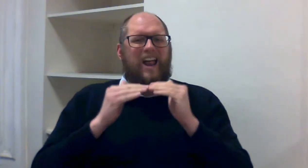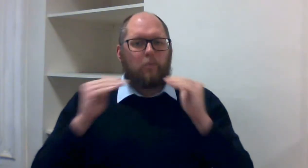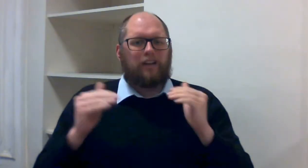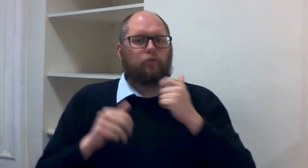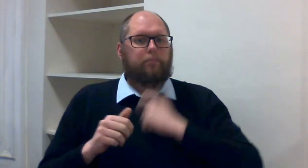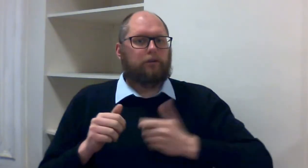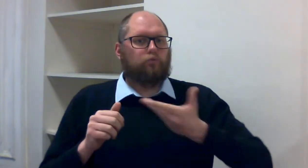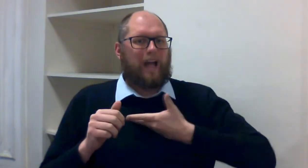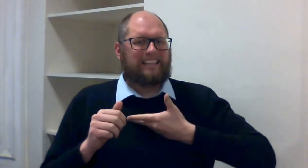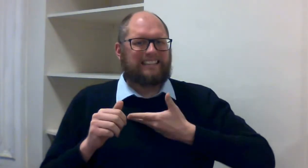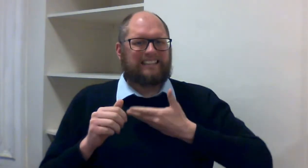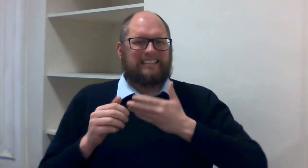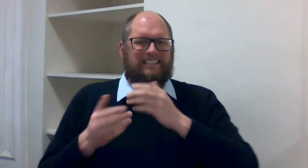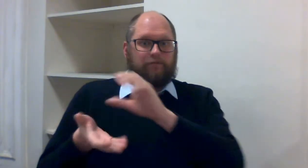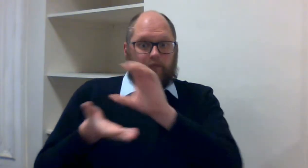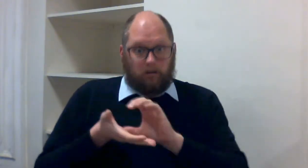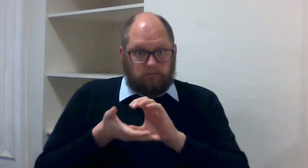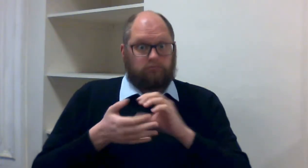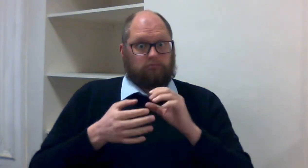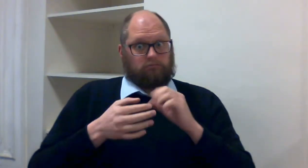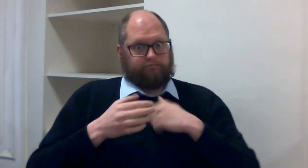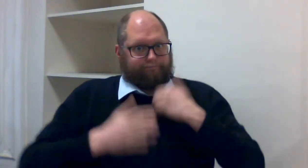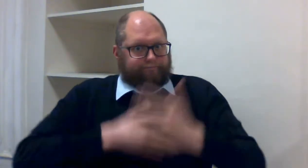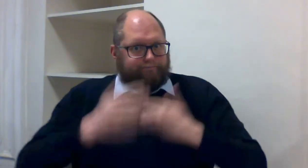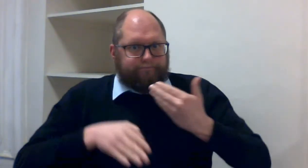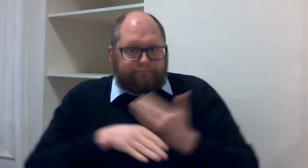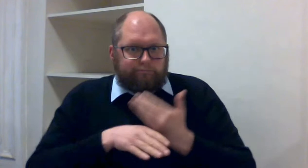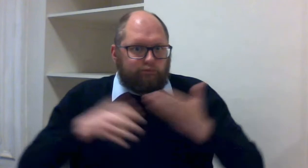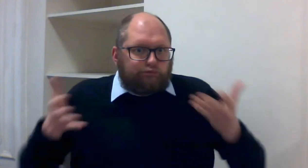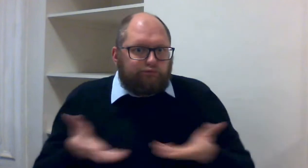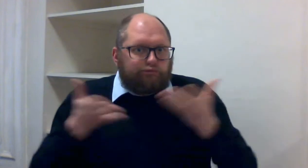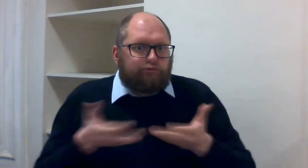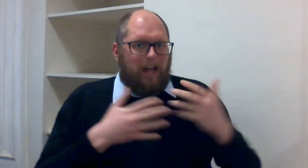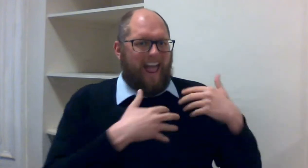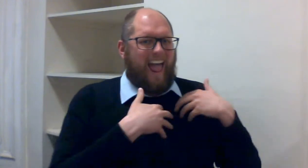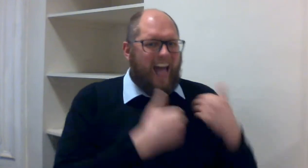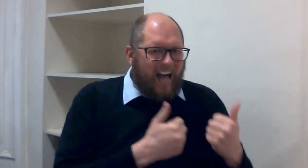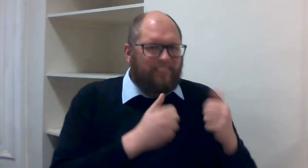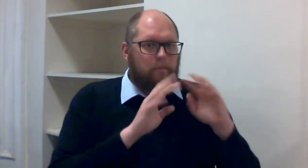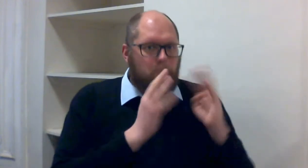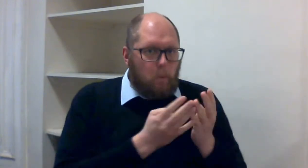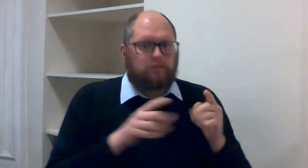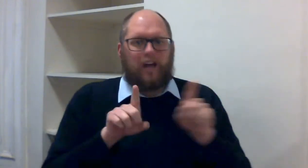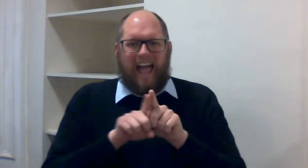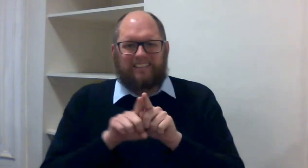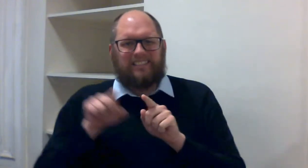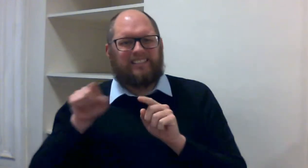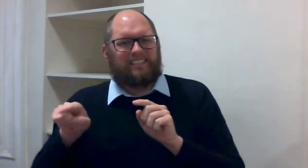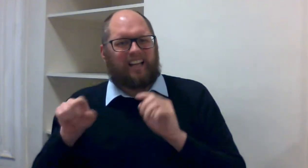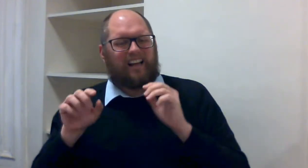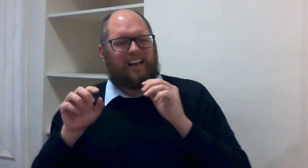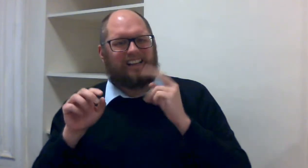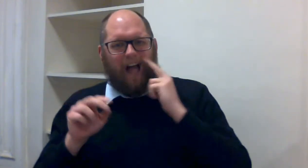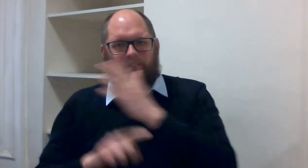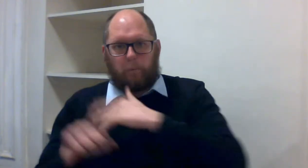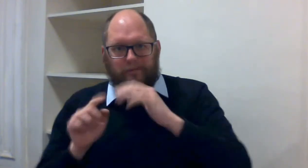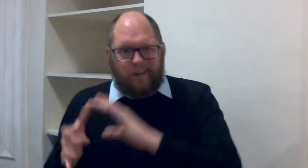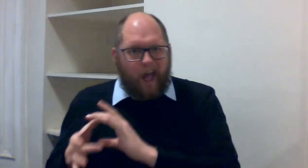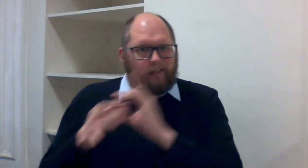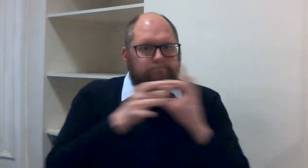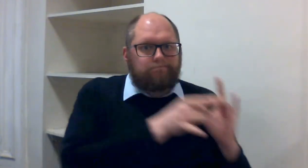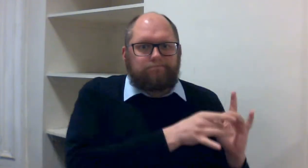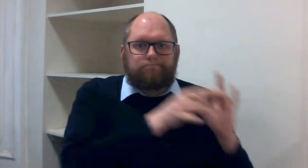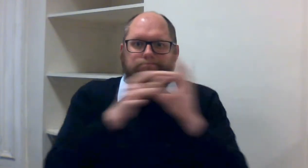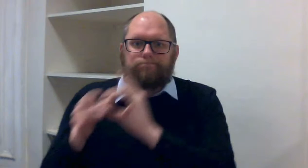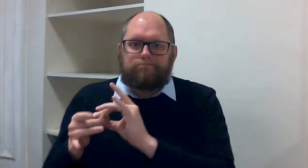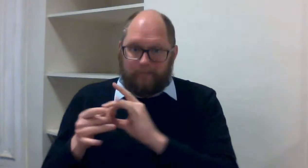of 2015. They work with, were funded by Equality and Human Rights and health